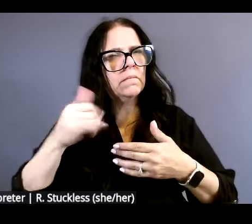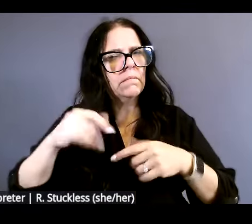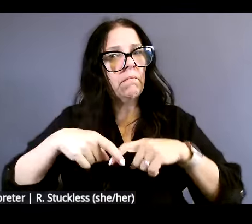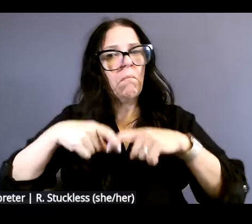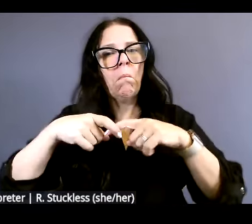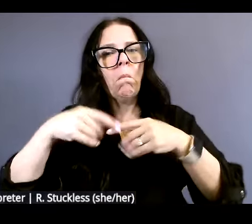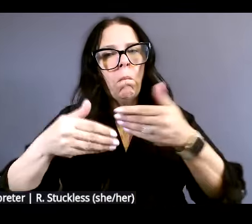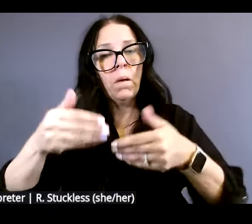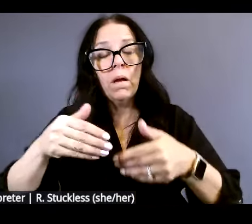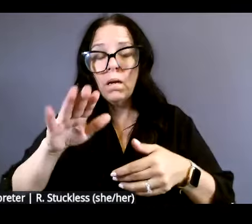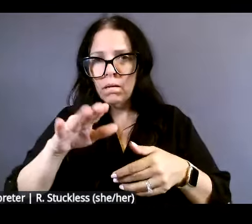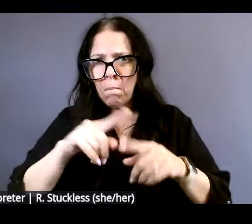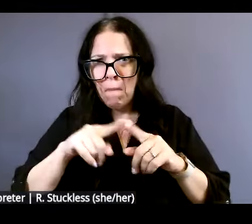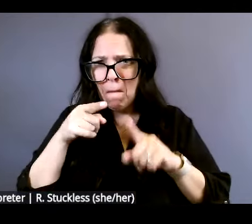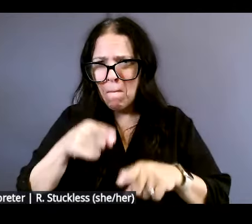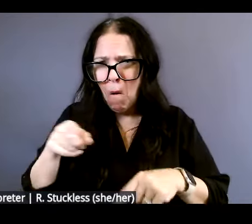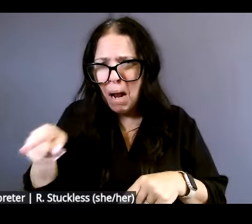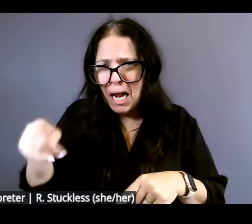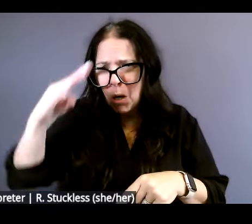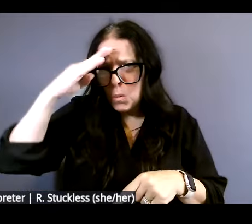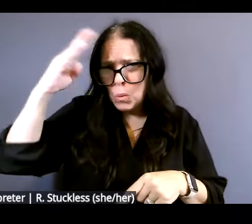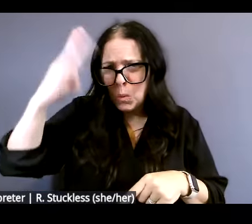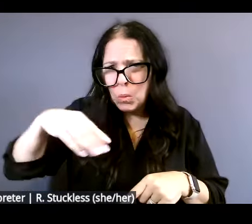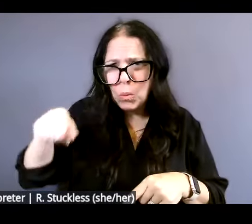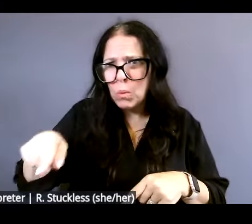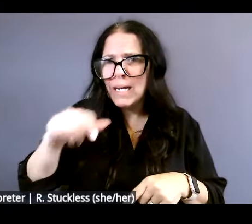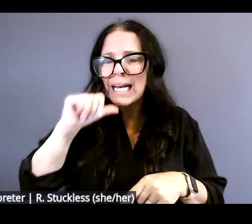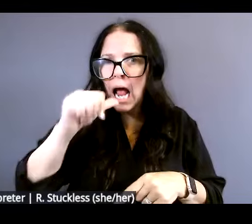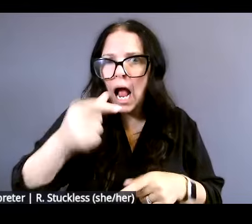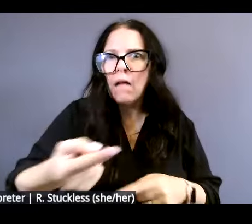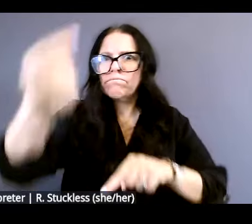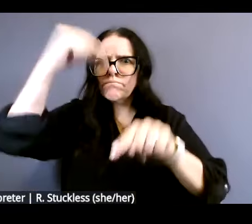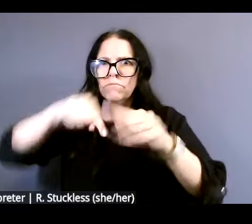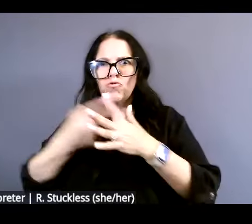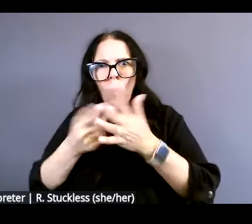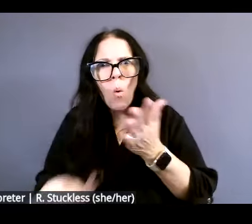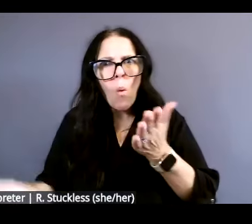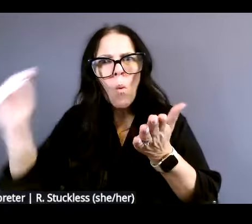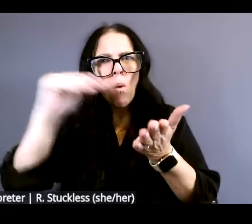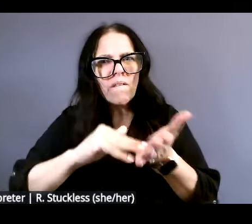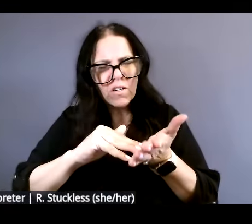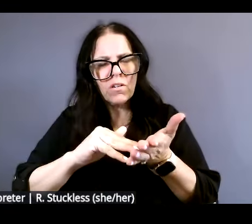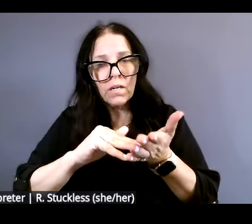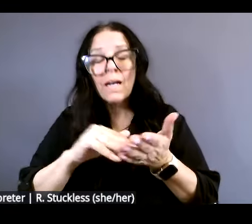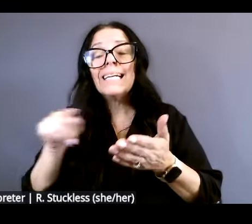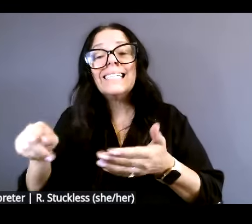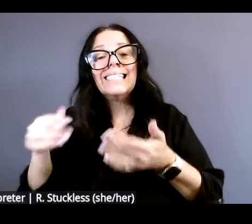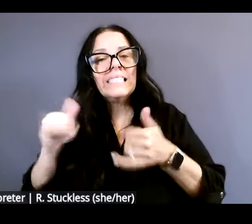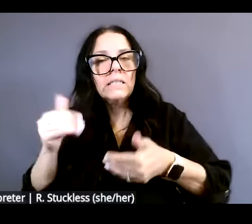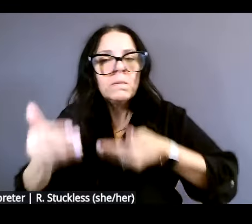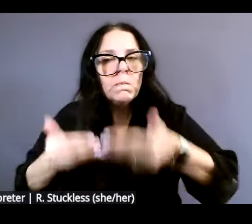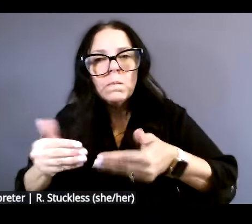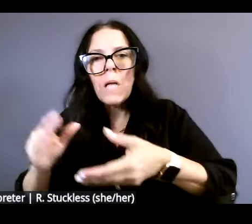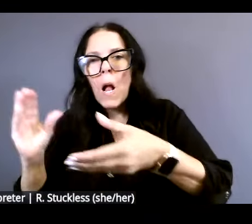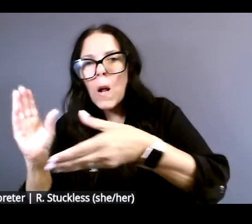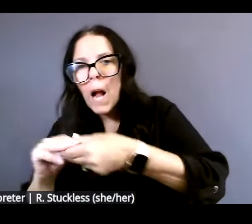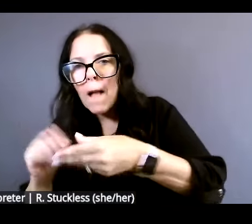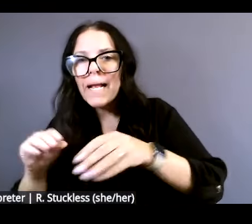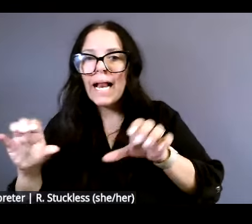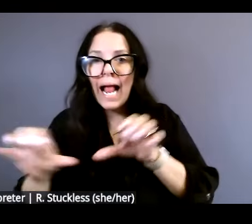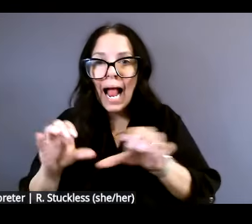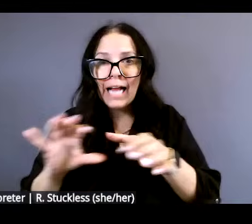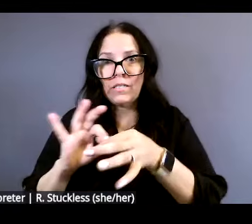knew that the process did not start again and knowingly perpetuated comments and took actions on the June 4th